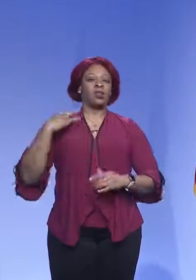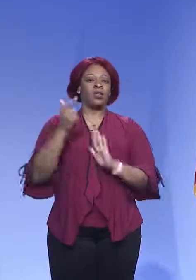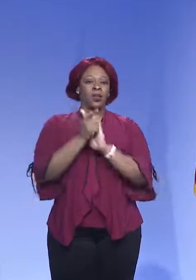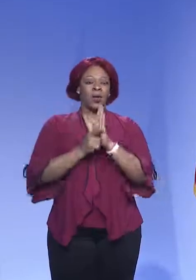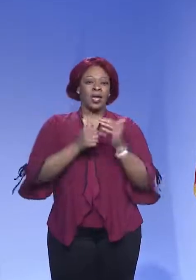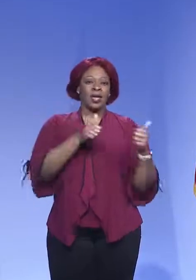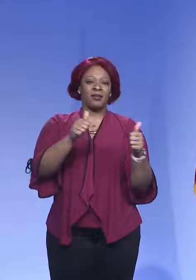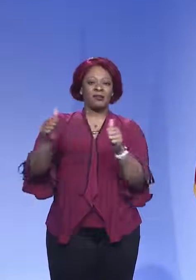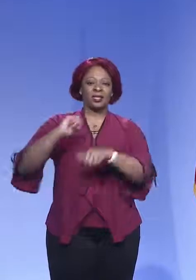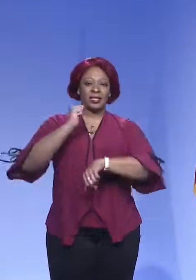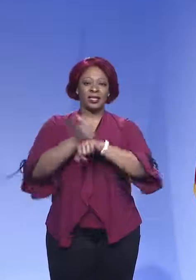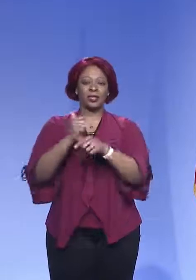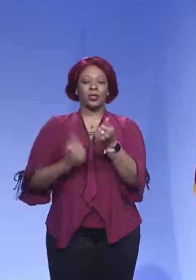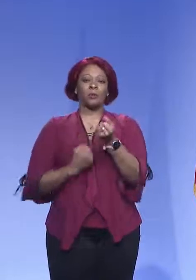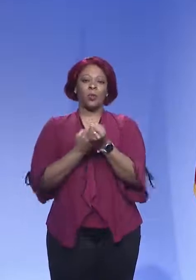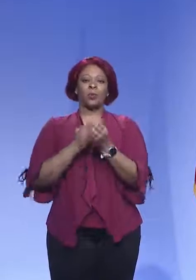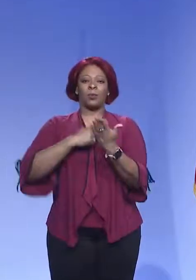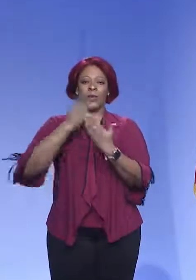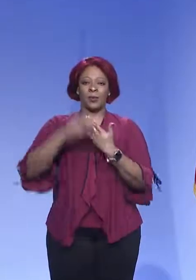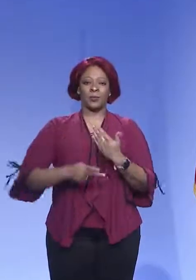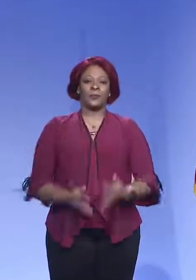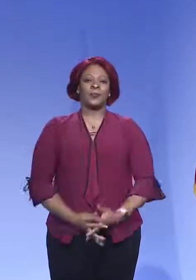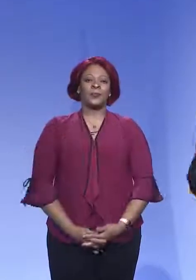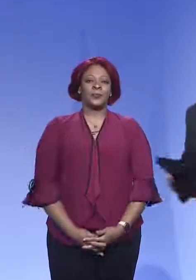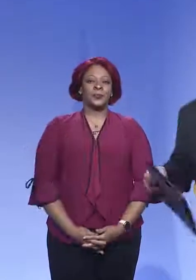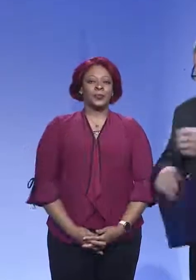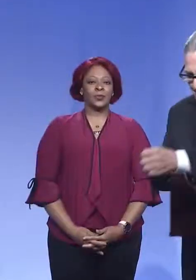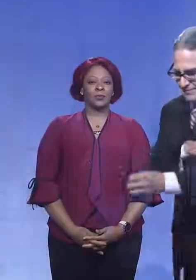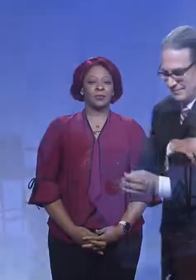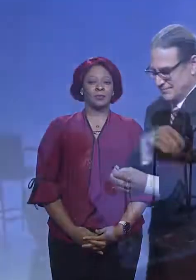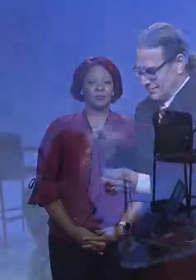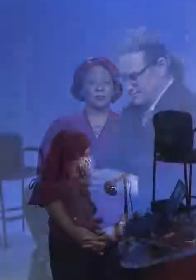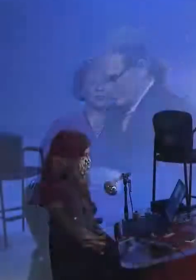that came together to support this program.